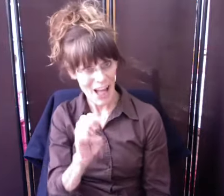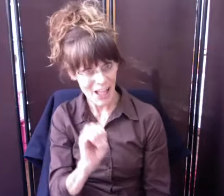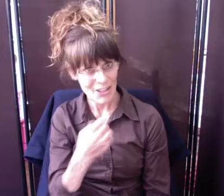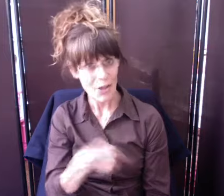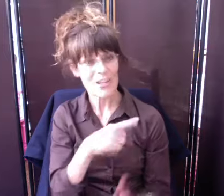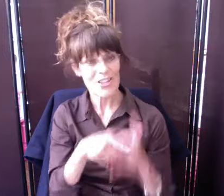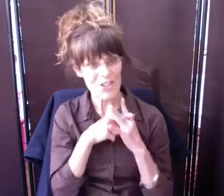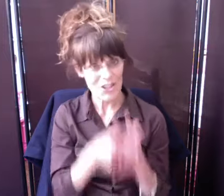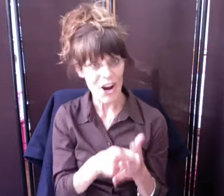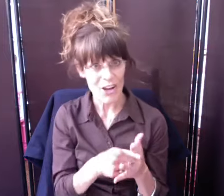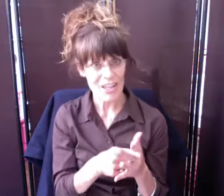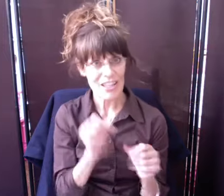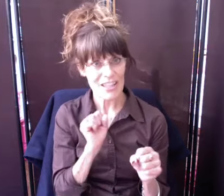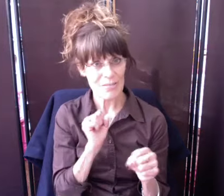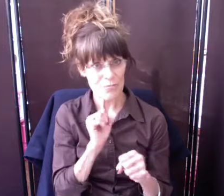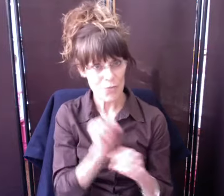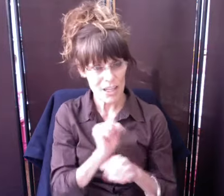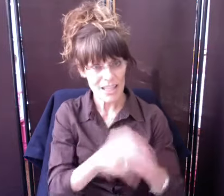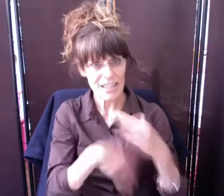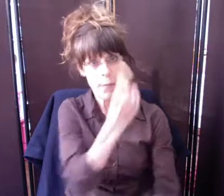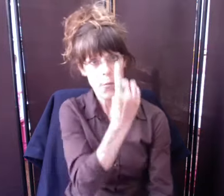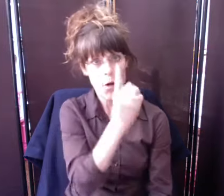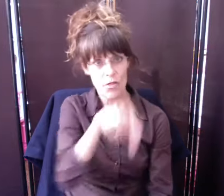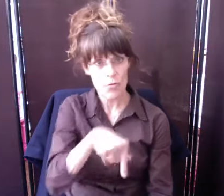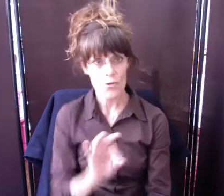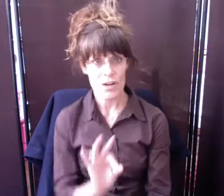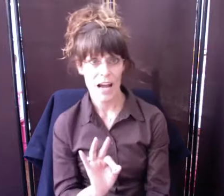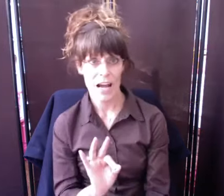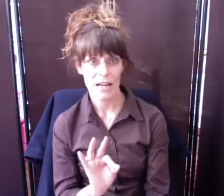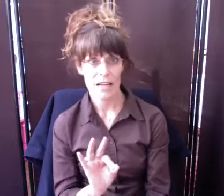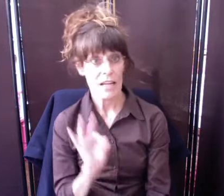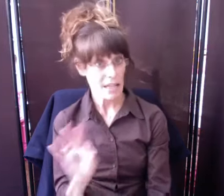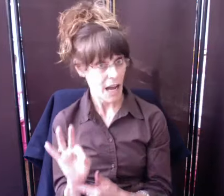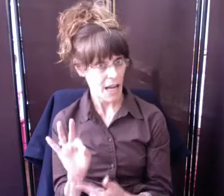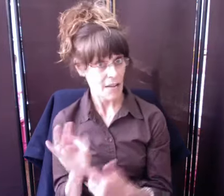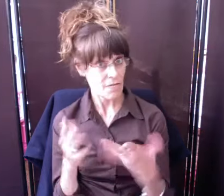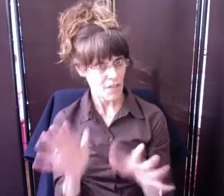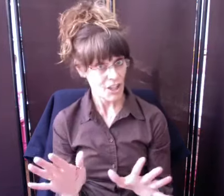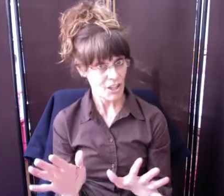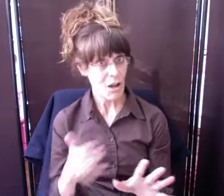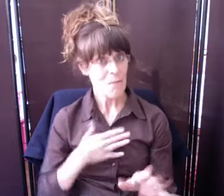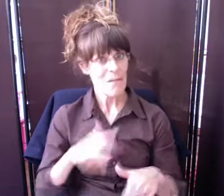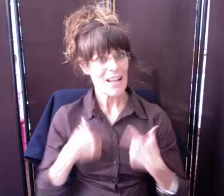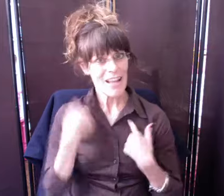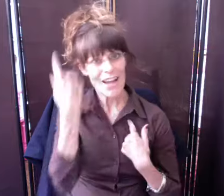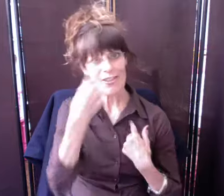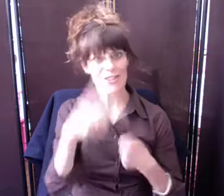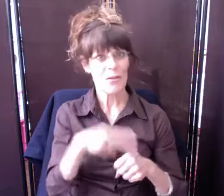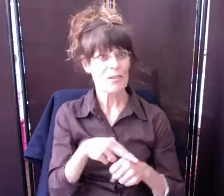through 9. And by the time I'm done with 9, my life starts to look fairly normal. And I do the same thing again. I start